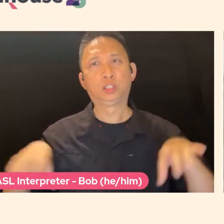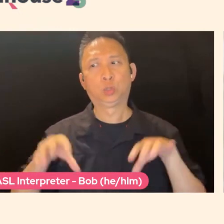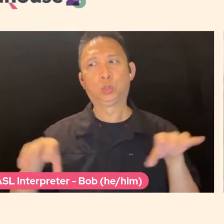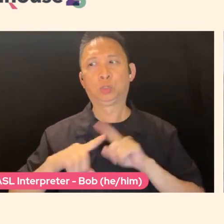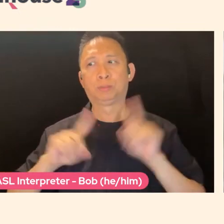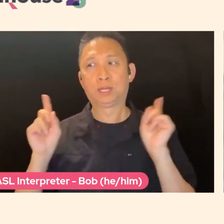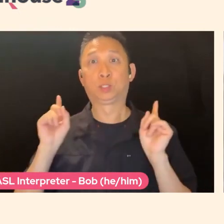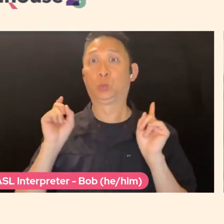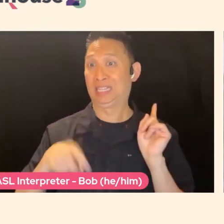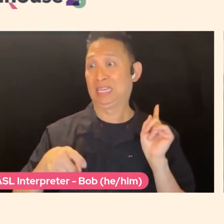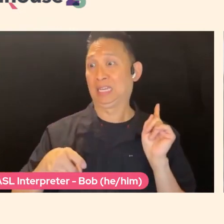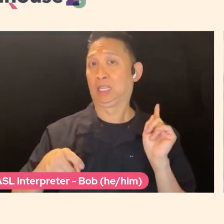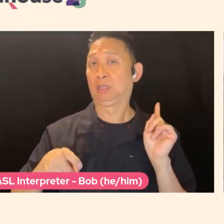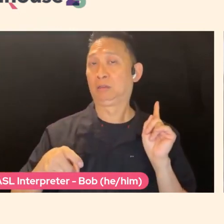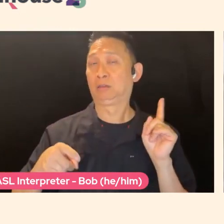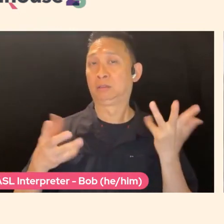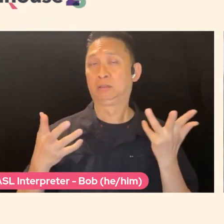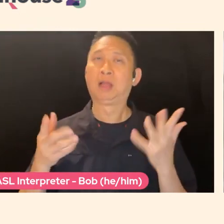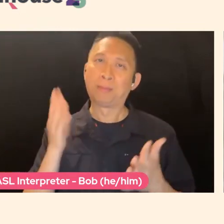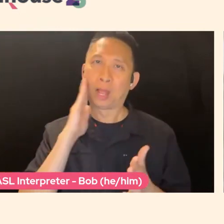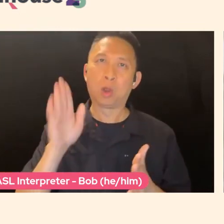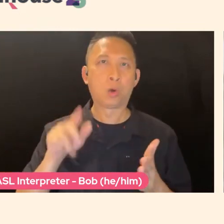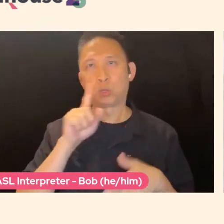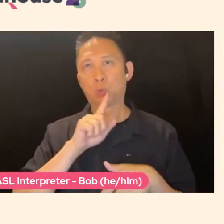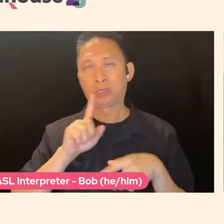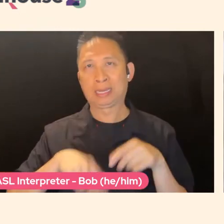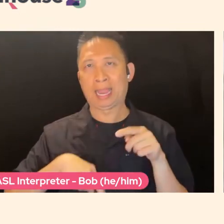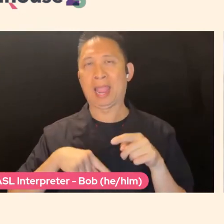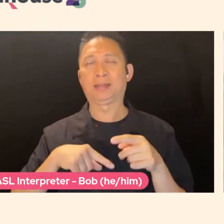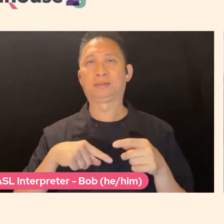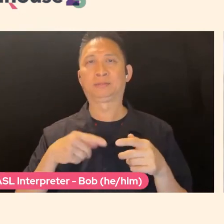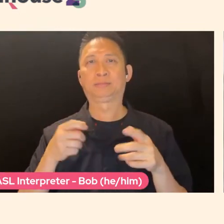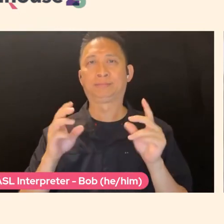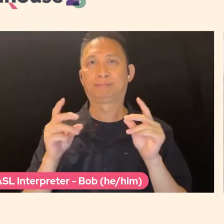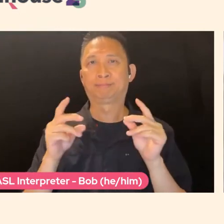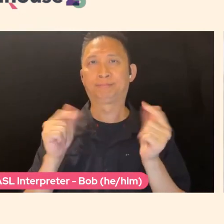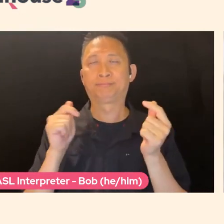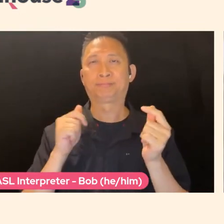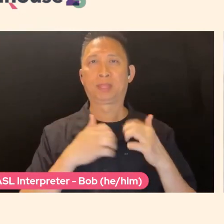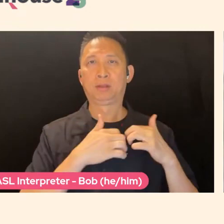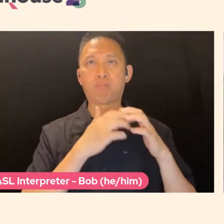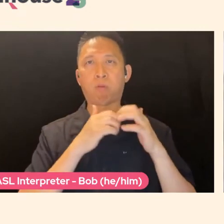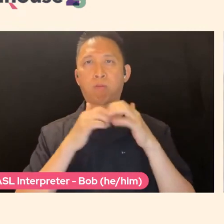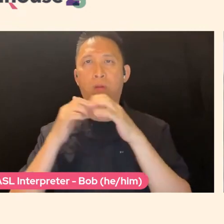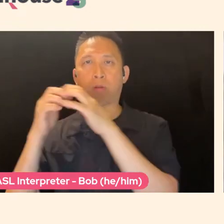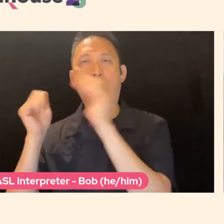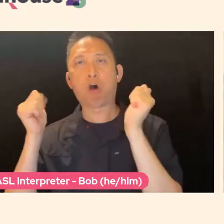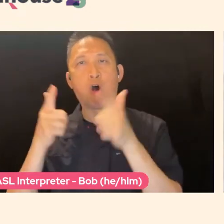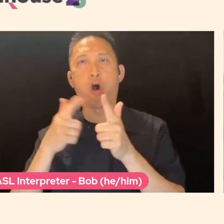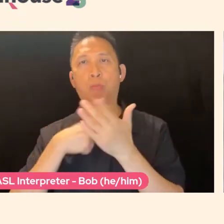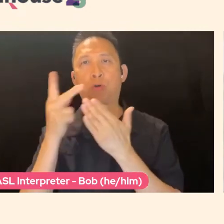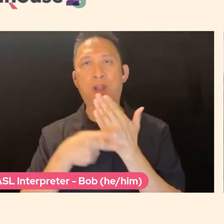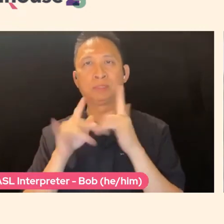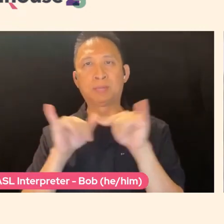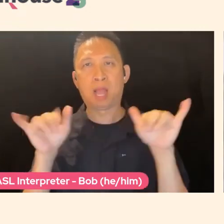everything is happening in sequence. You can't do everything. You can't serve everyone. But are